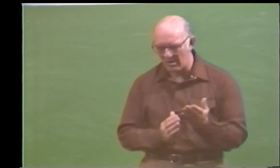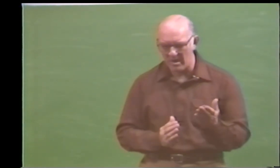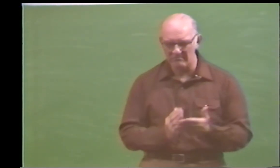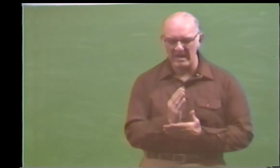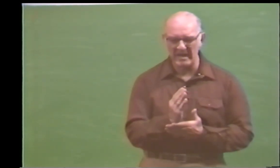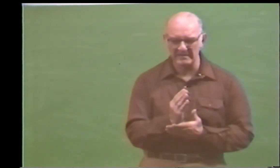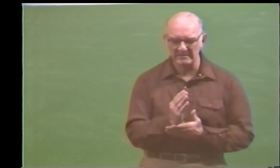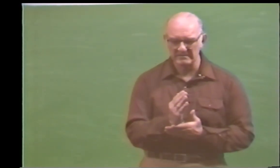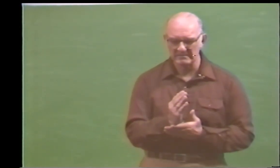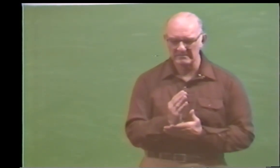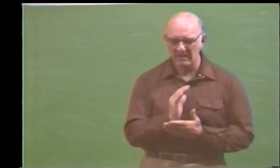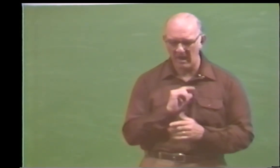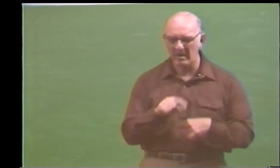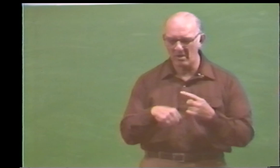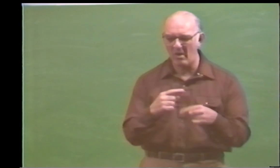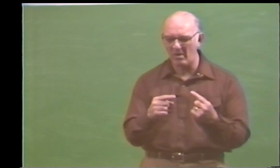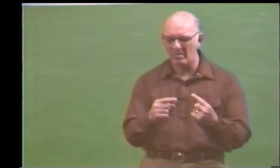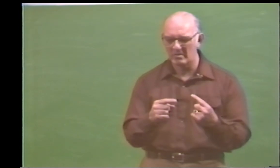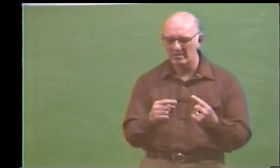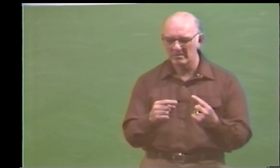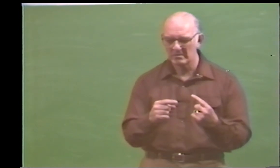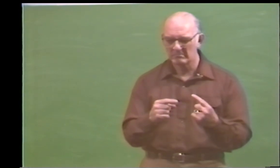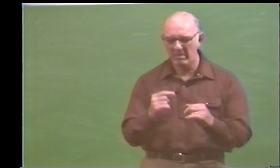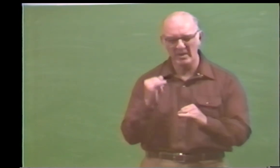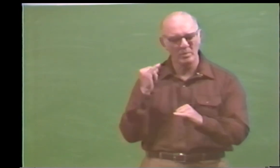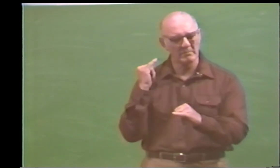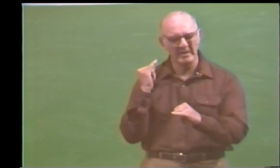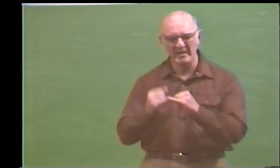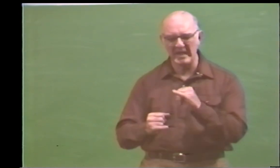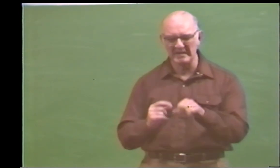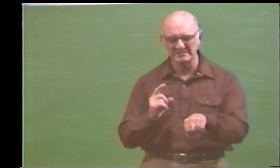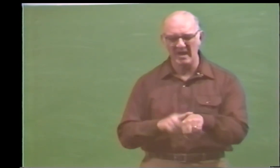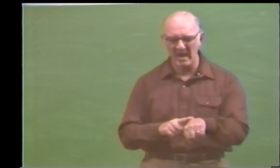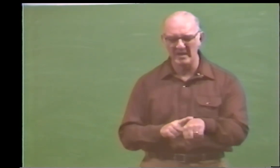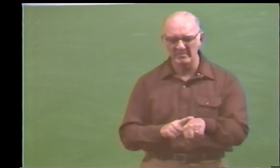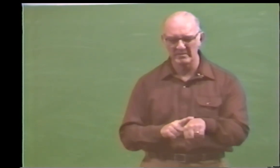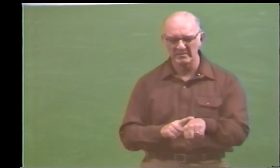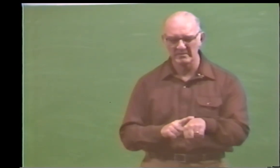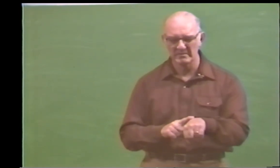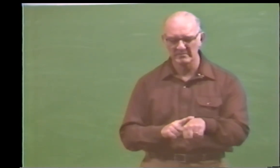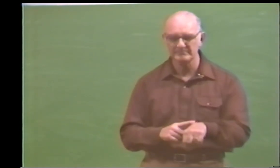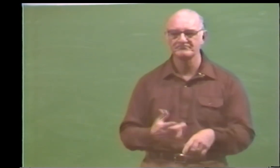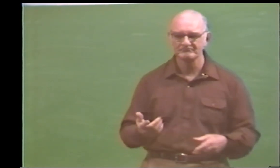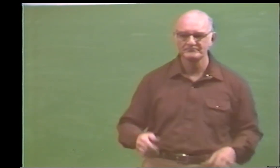"All right, I'll go, but it will be the last time."